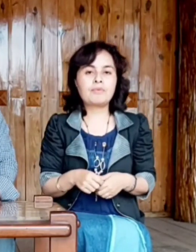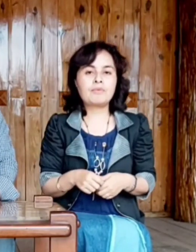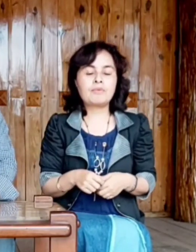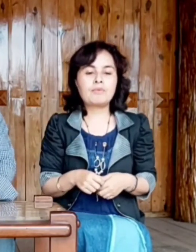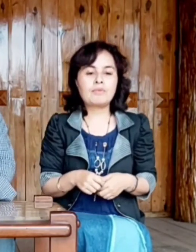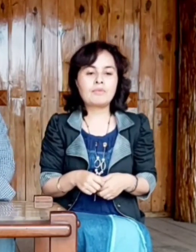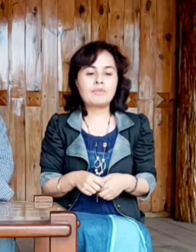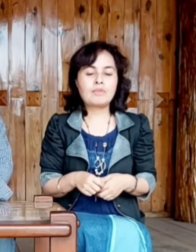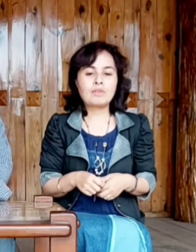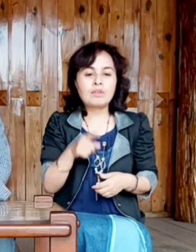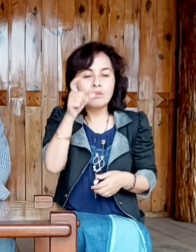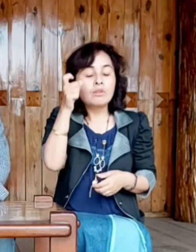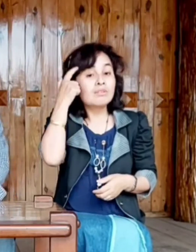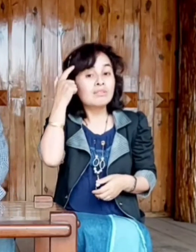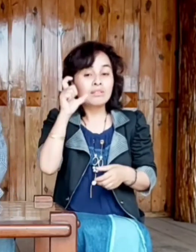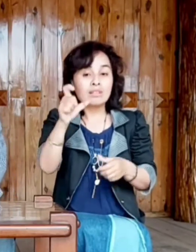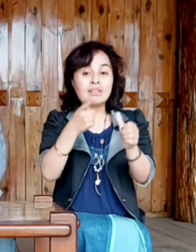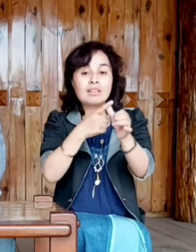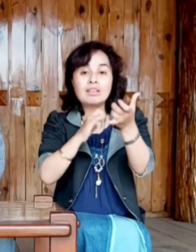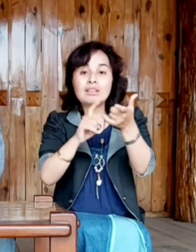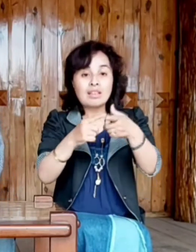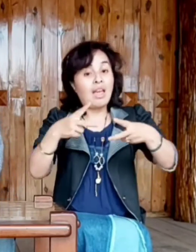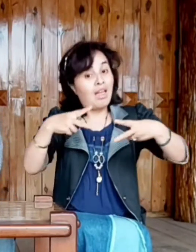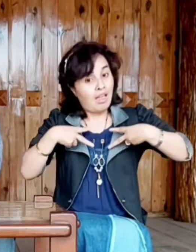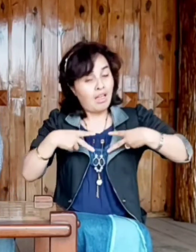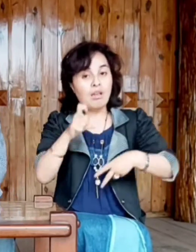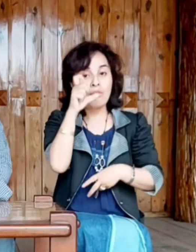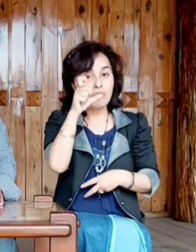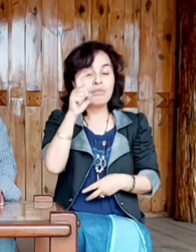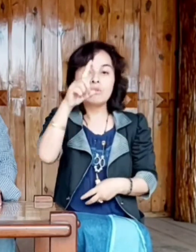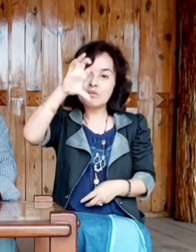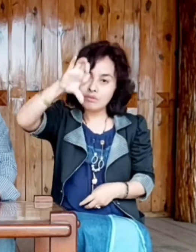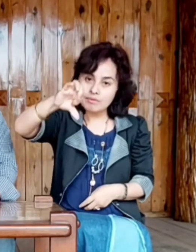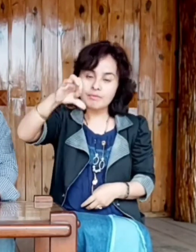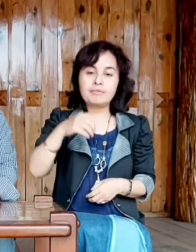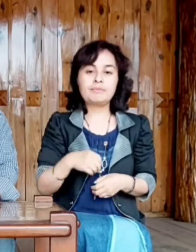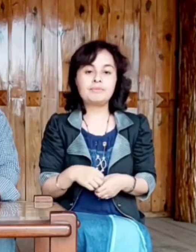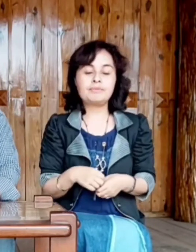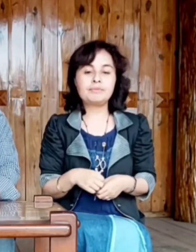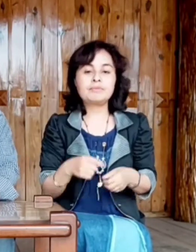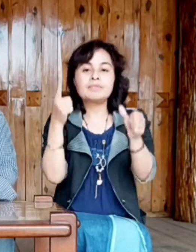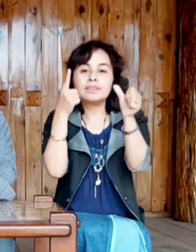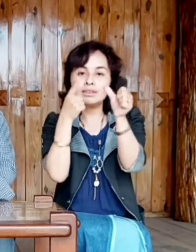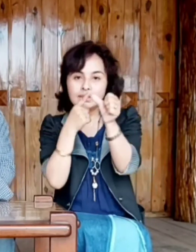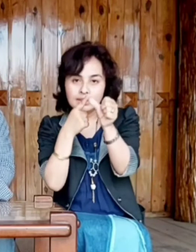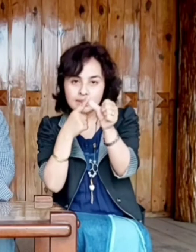a confirmed case of COVID-19, A,